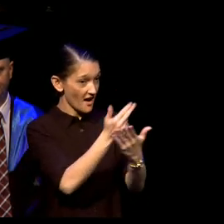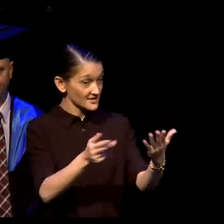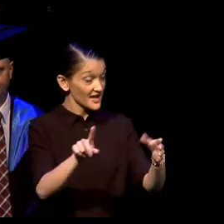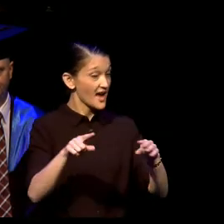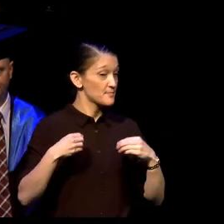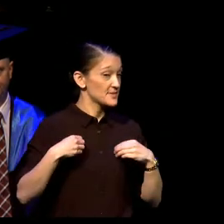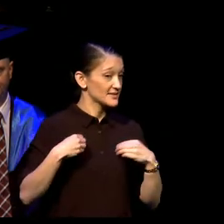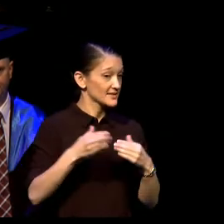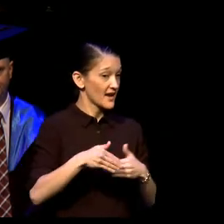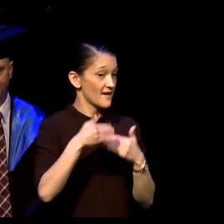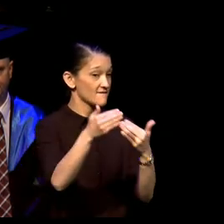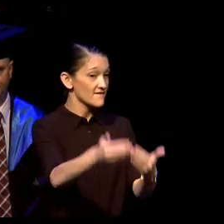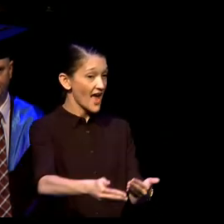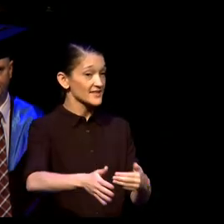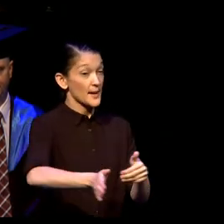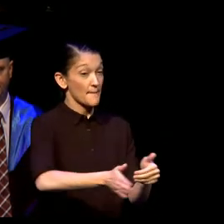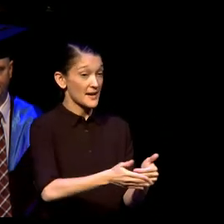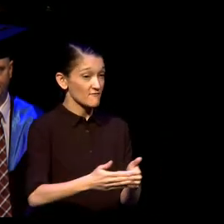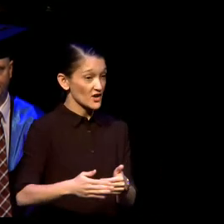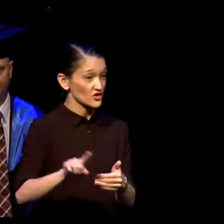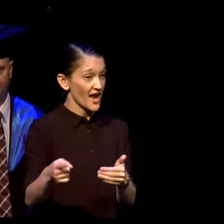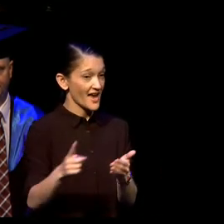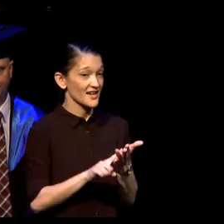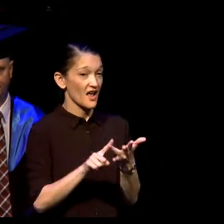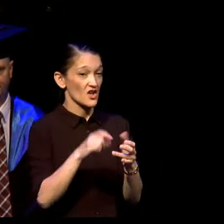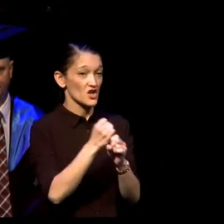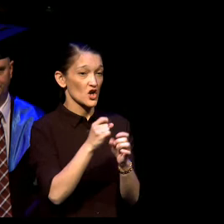Business, Advanced Manufacturing and Logistics.